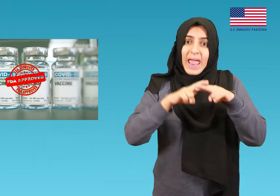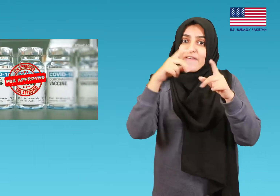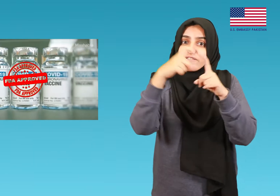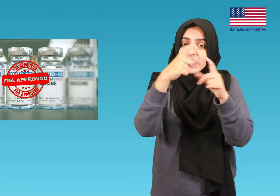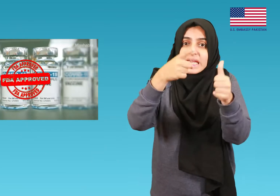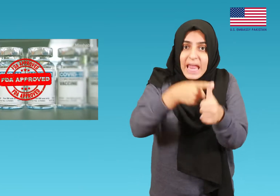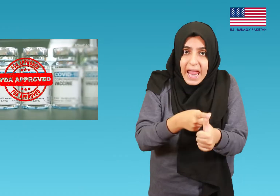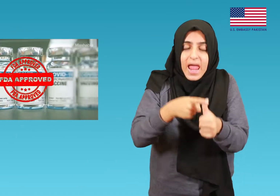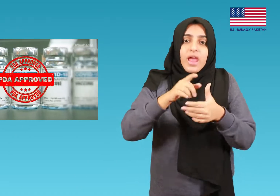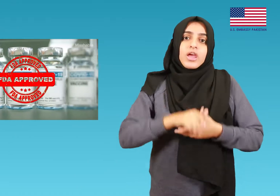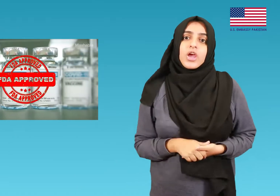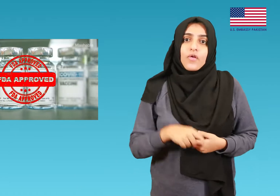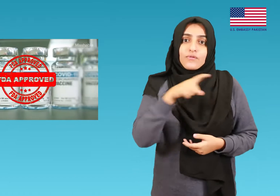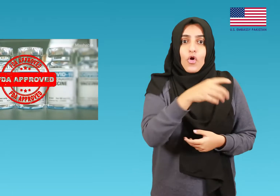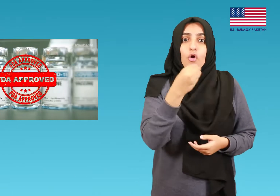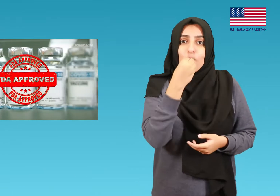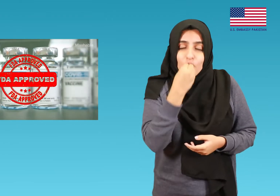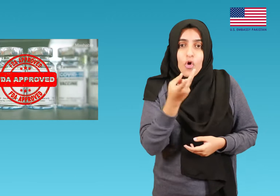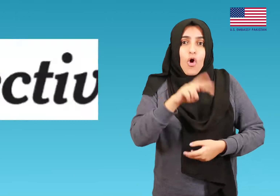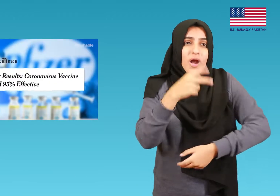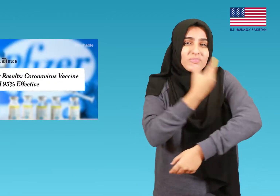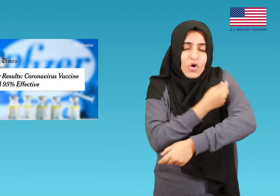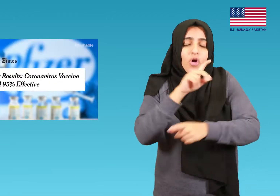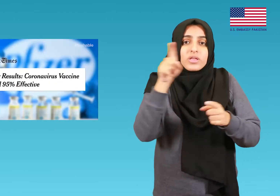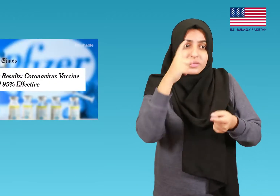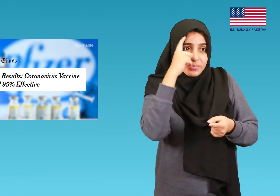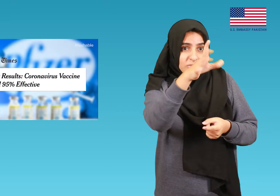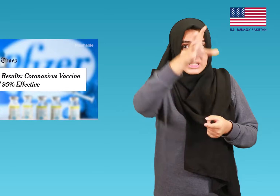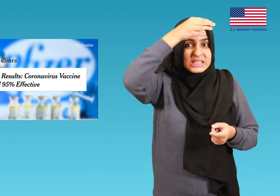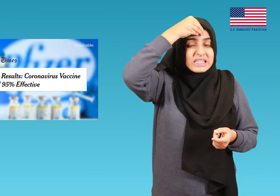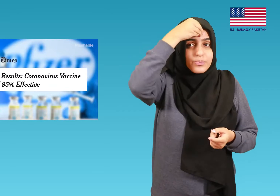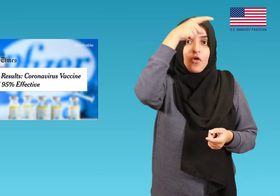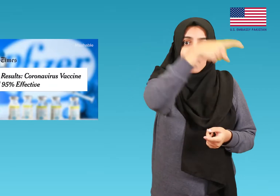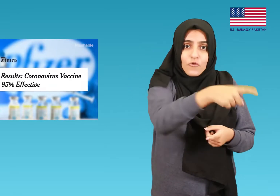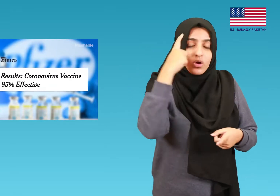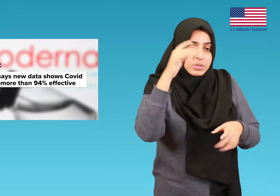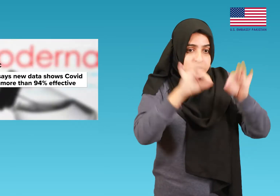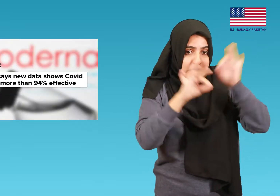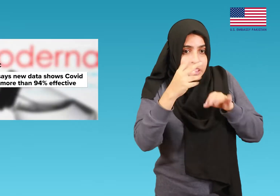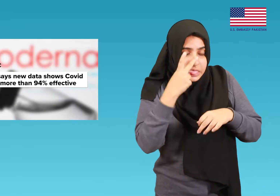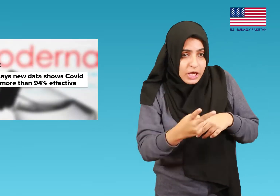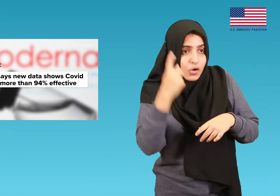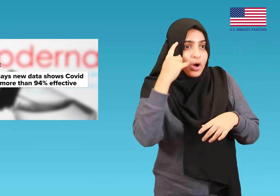FDA, the Food and Drug Administration, is responsible for protecting public health by ensuring the